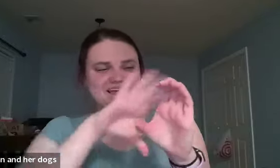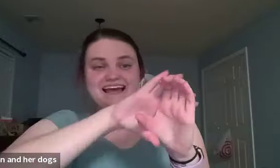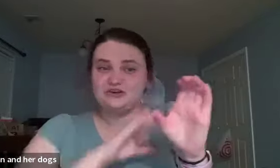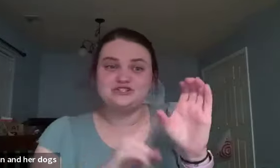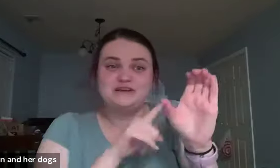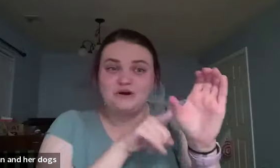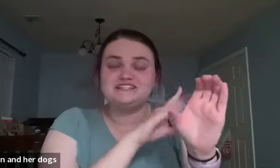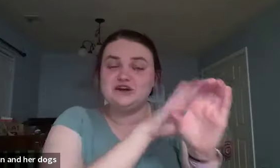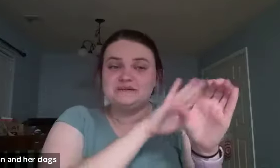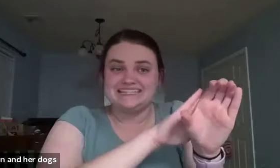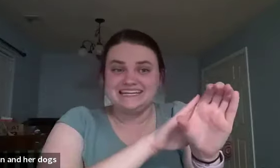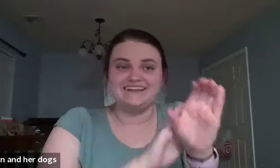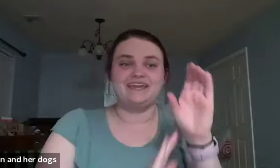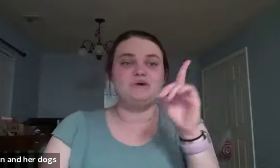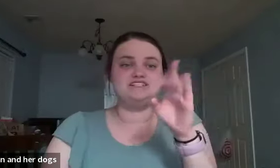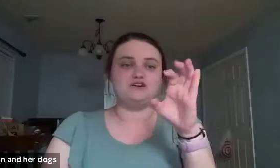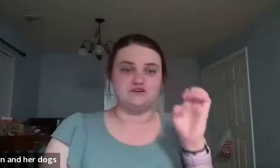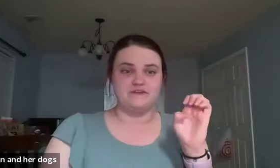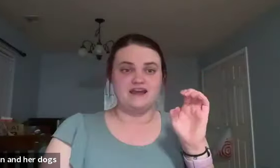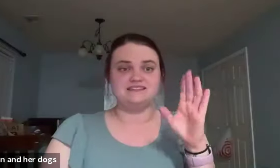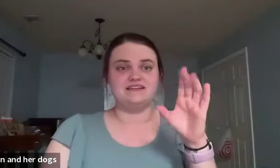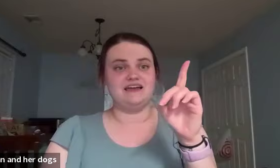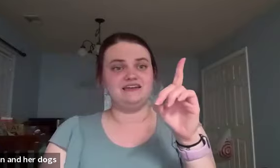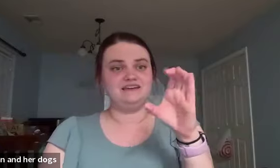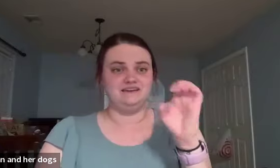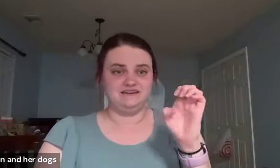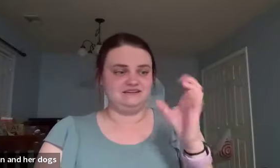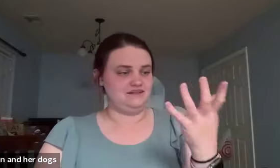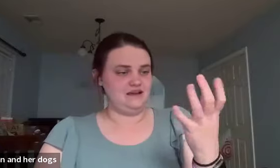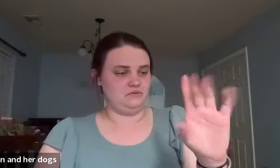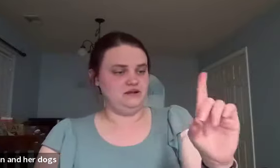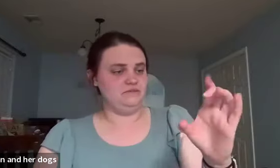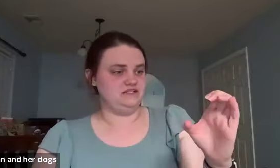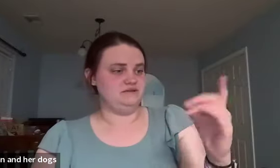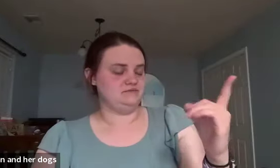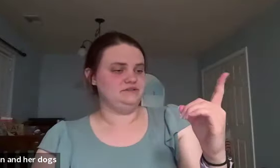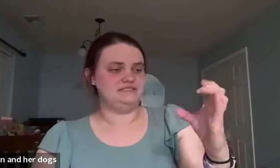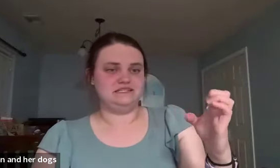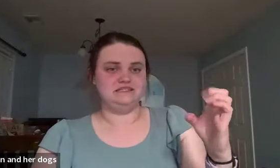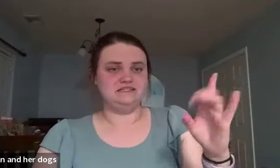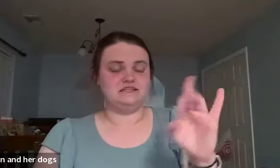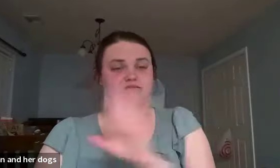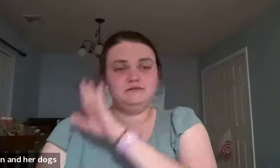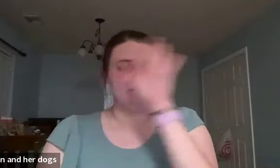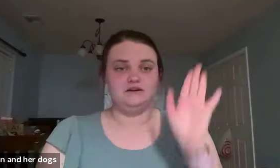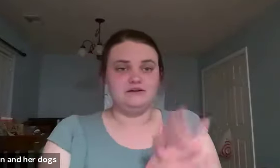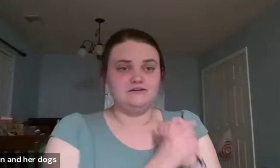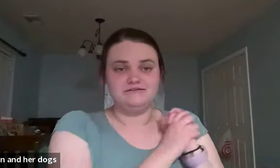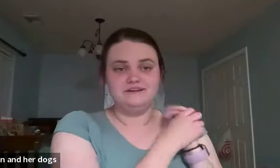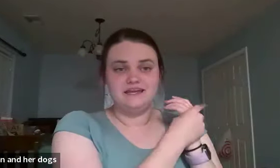I told you, it wants to go to a C. Like, it wants to go so fast that, like, oh, what am I doing? I'm doing C, D-C. Y'all,